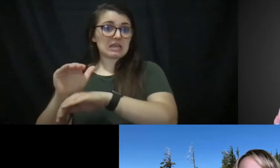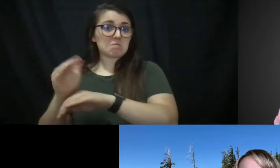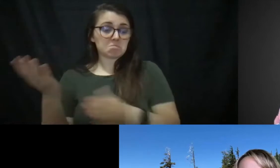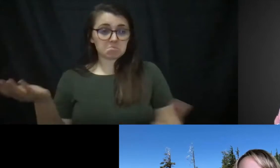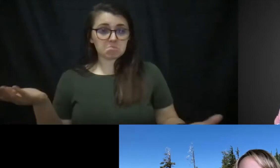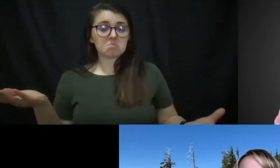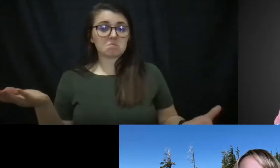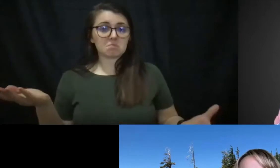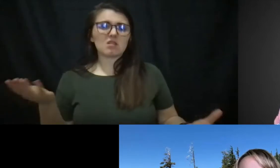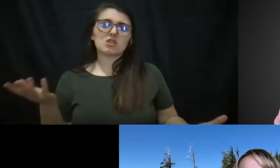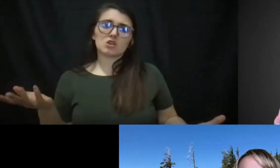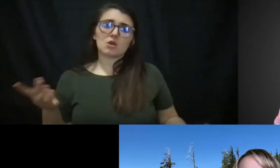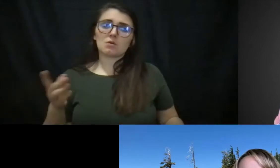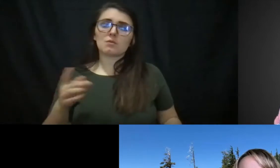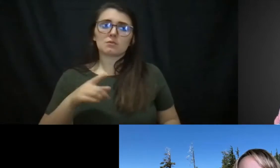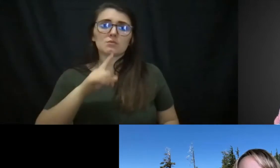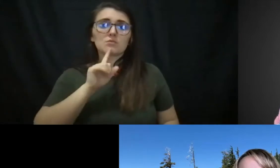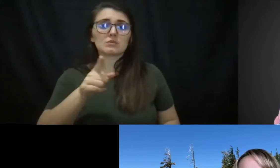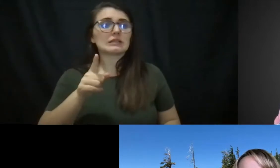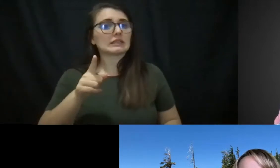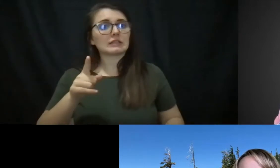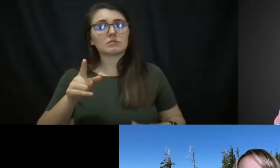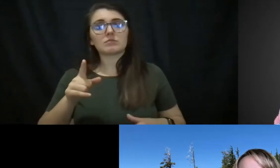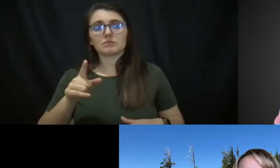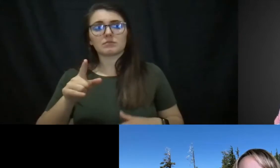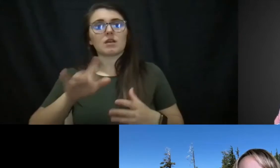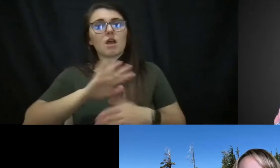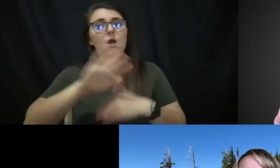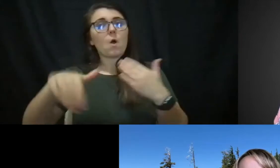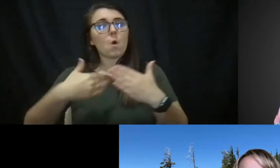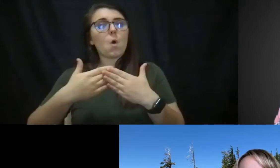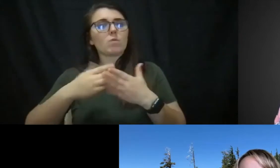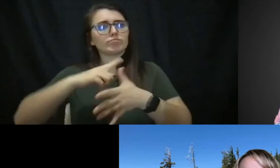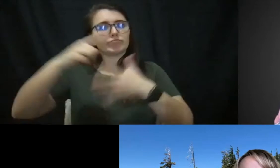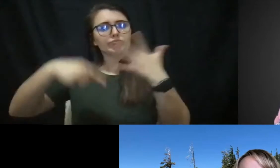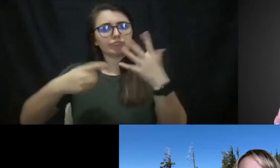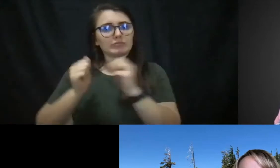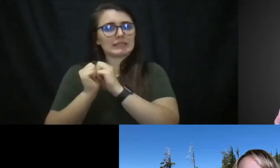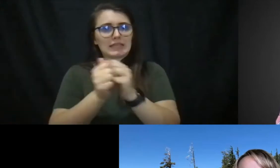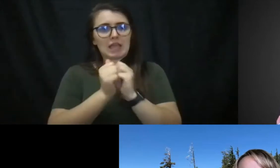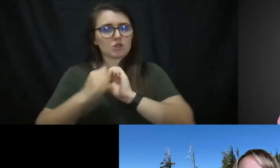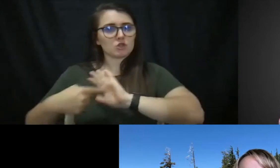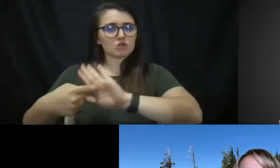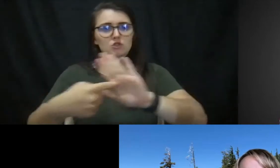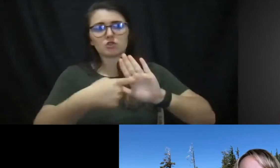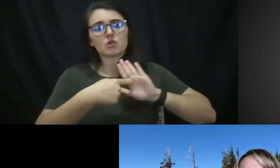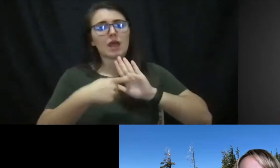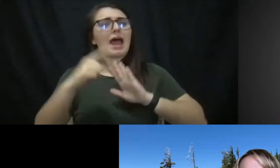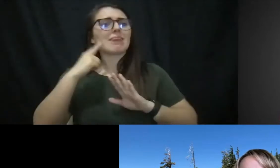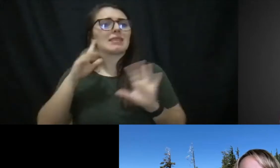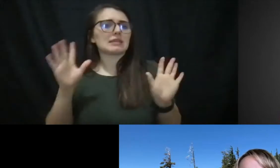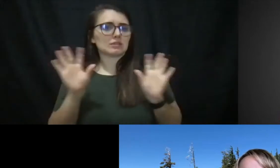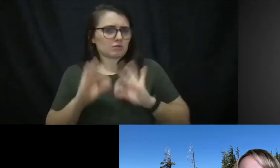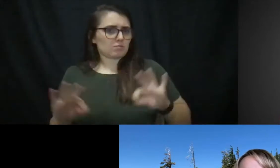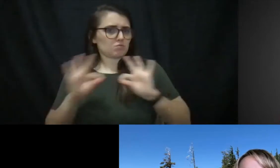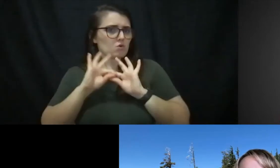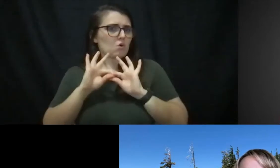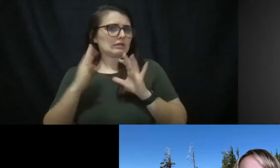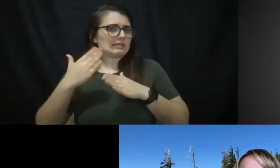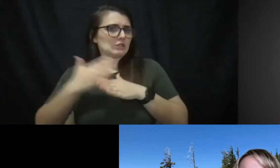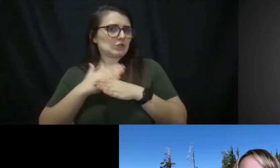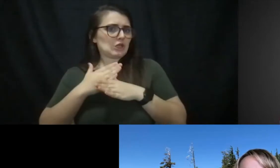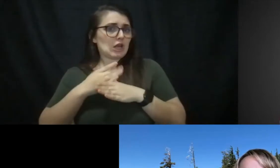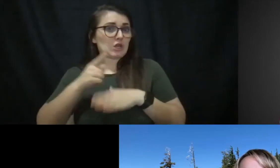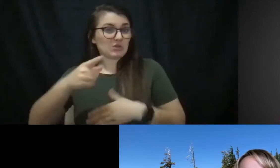It's just a matter of mixing all of those elements together. And I think it's worth sharing that you talk about introing a